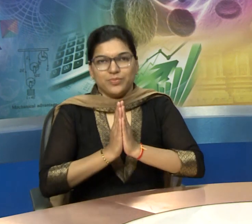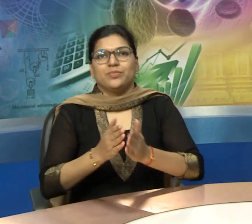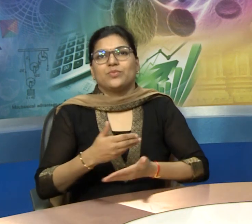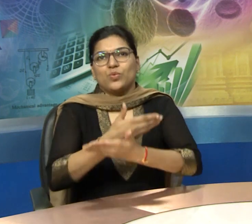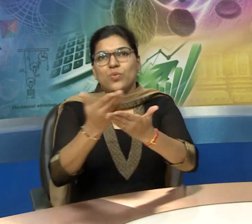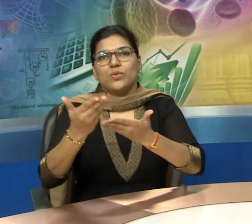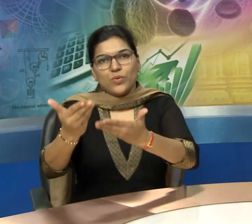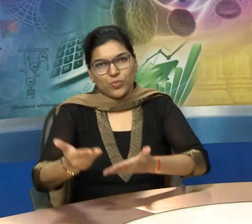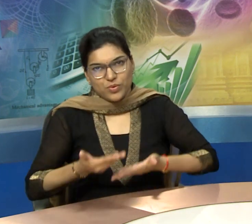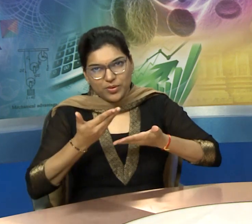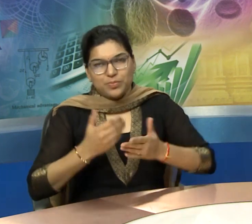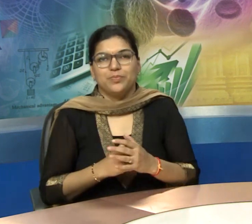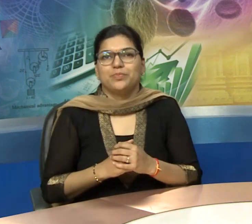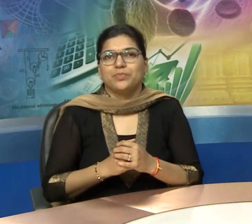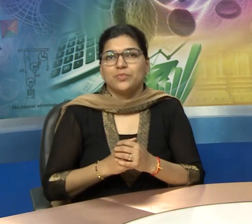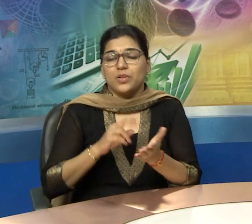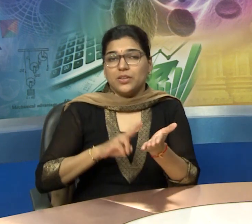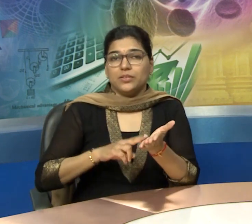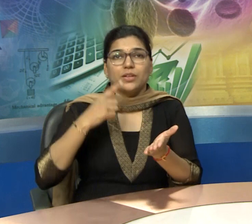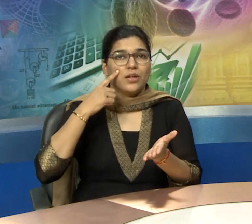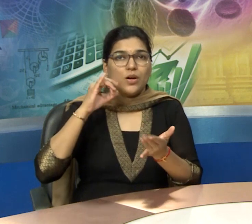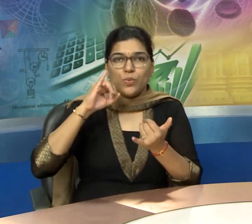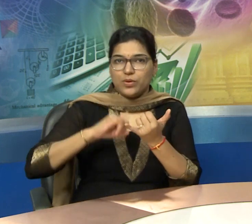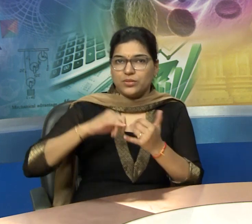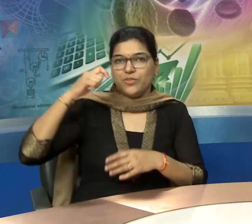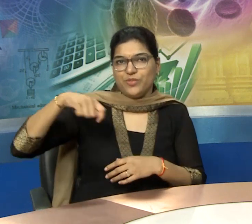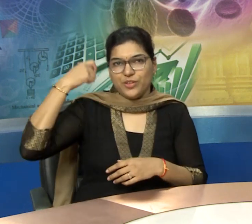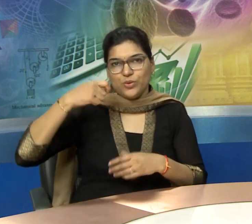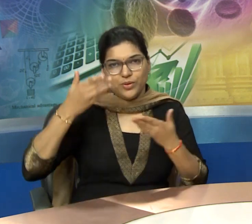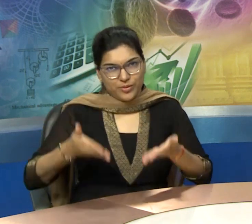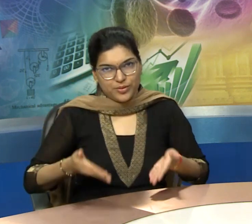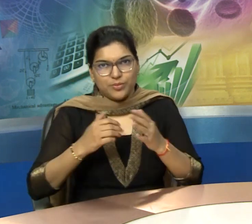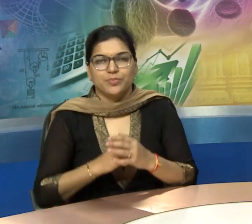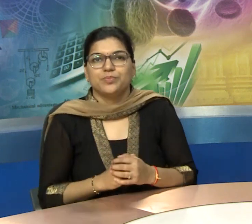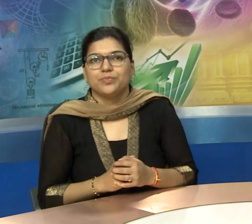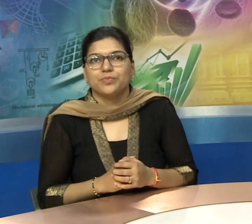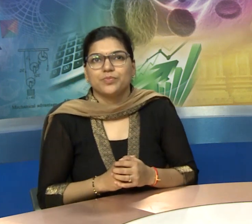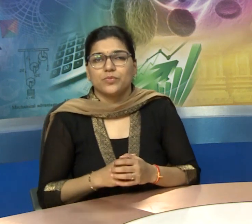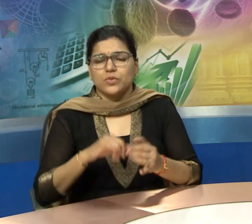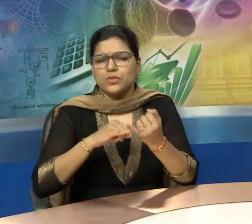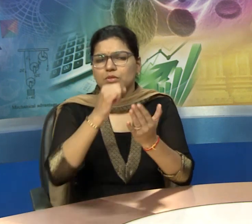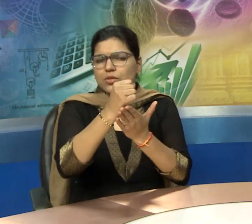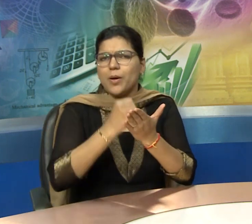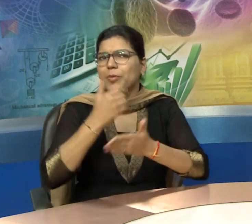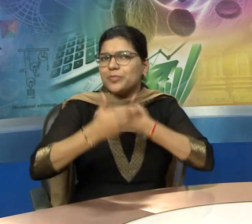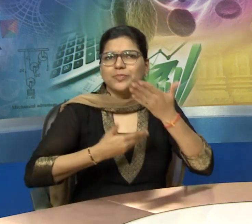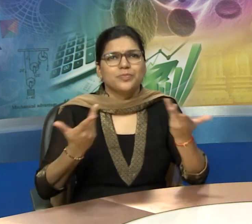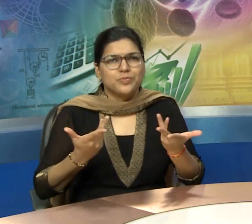Namaskar. Welcome you all in this educational video of NIOS. We are going to